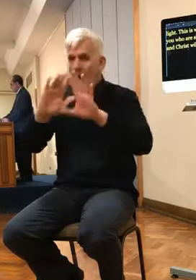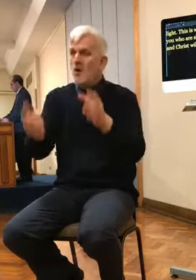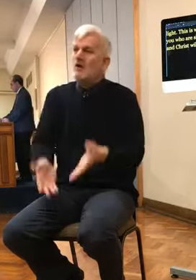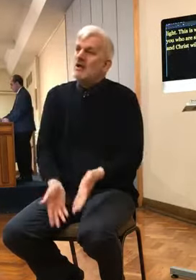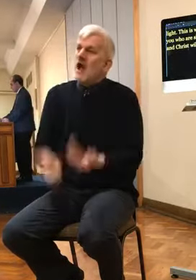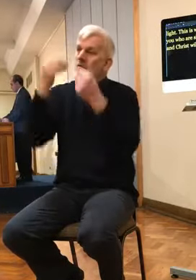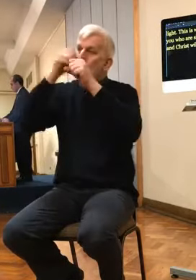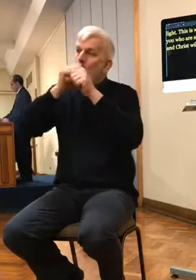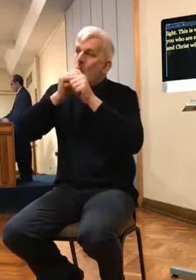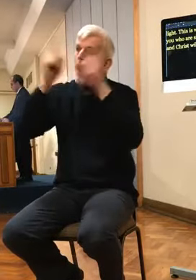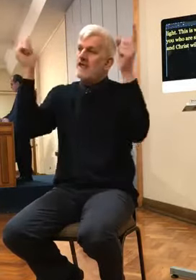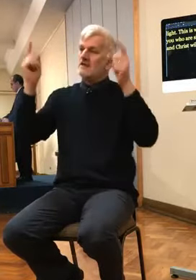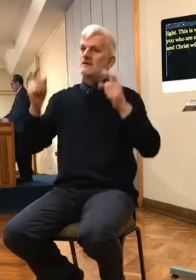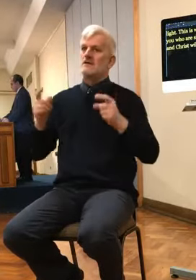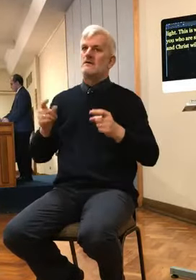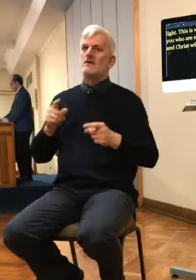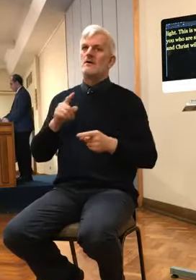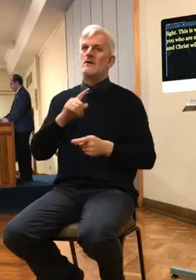thee light.